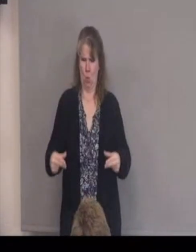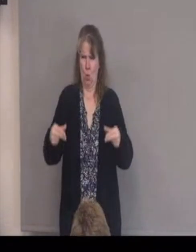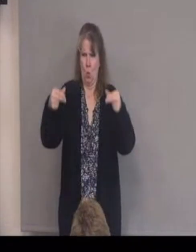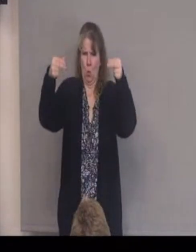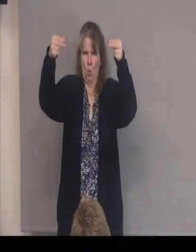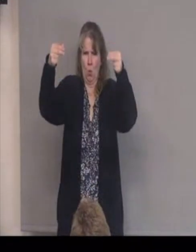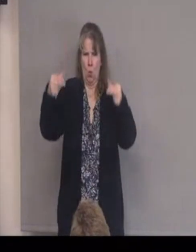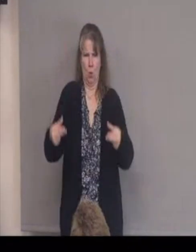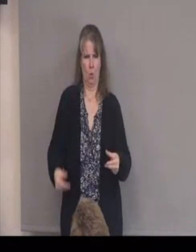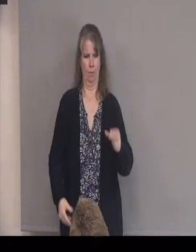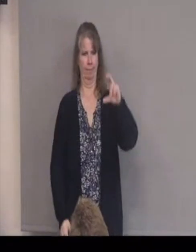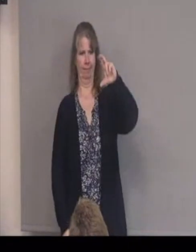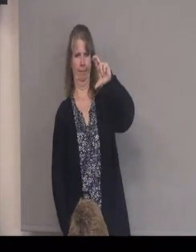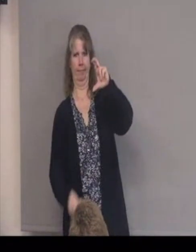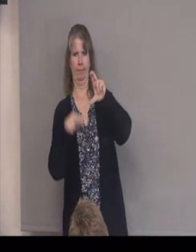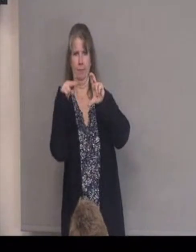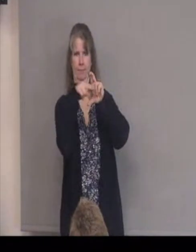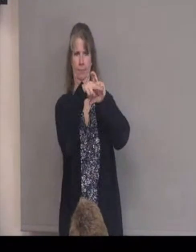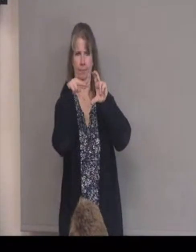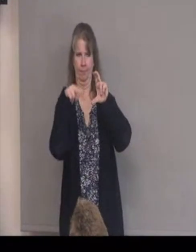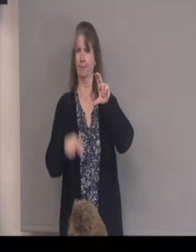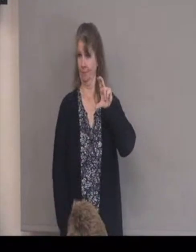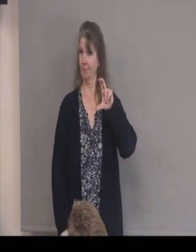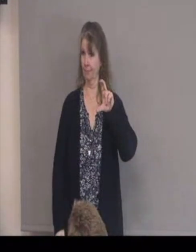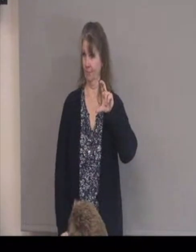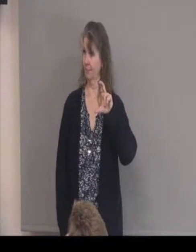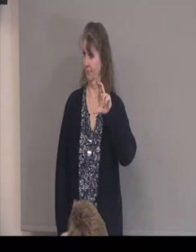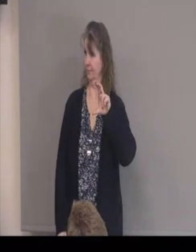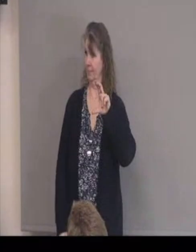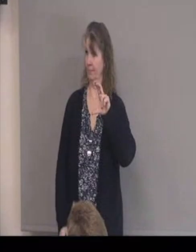MRI machine, whereas a CT machine is quite thinner.